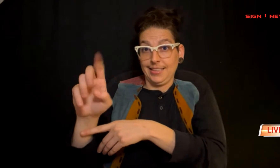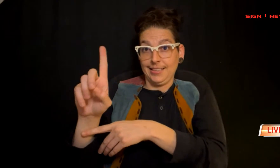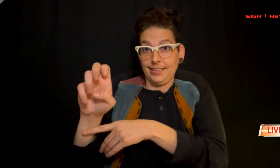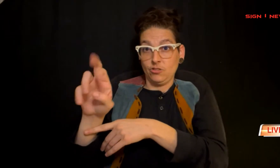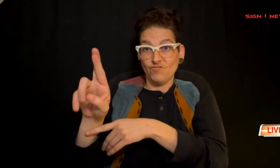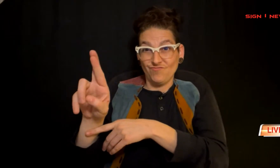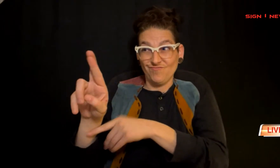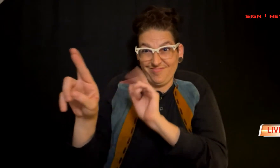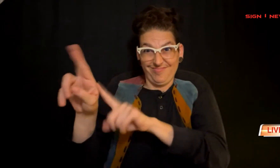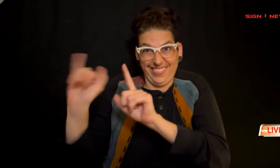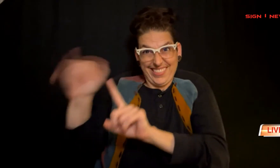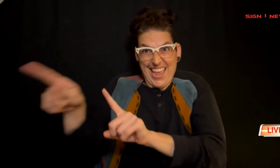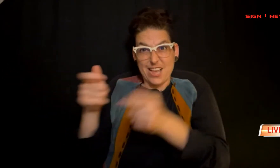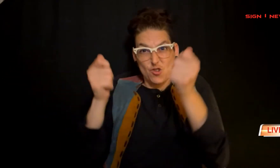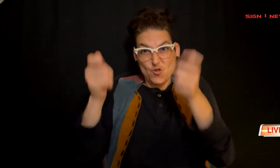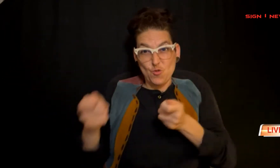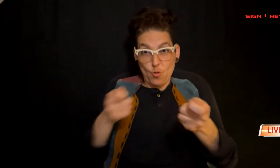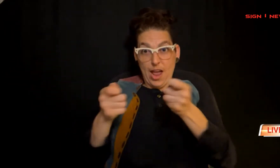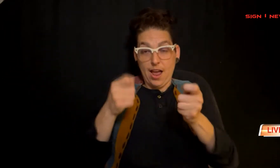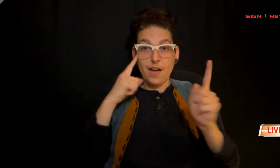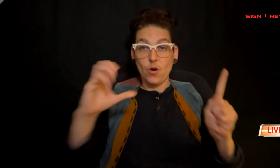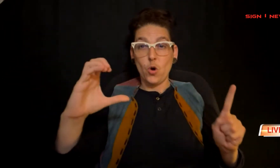know that the director of Coda,